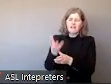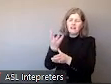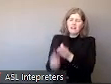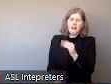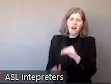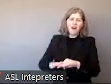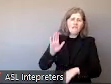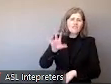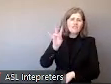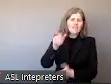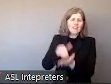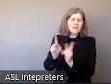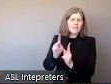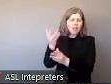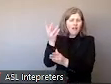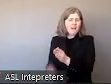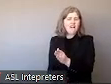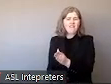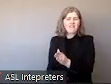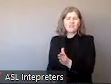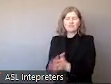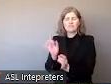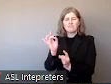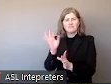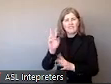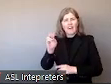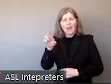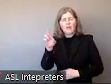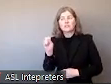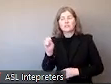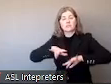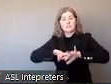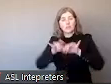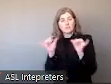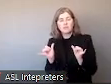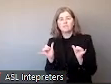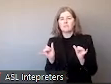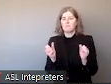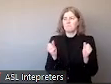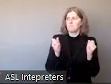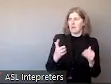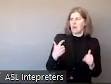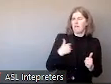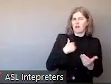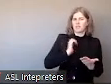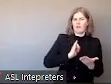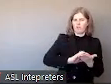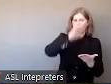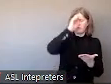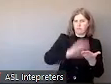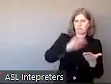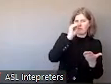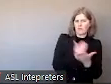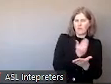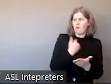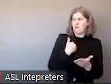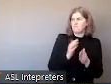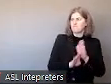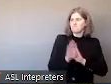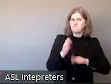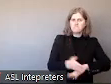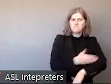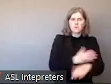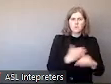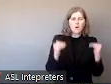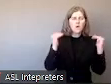now, to this deadly virus. But at the same time, I think many of us have learned new things. Many of us have grown. Many of us